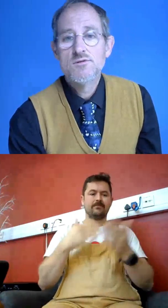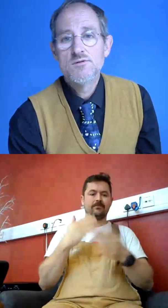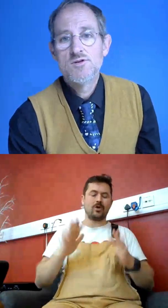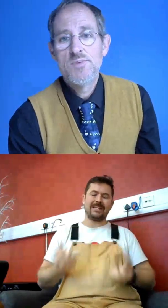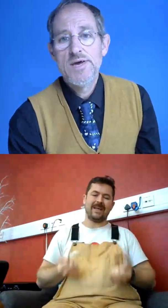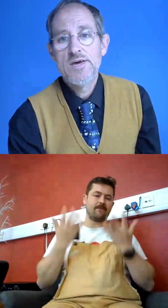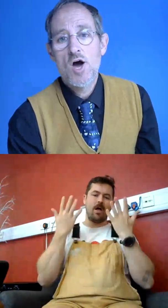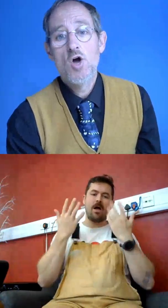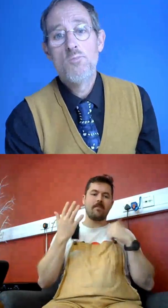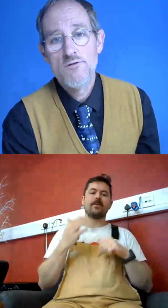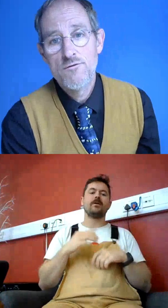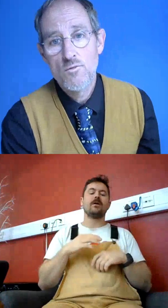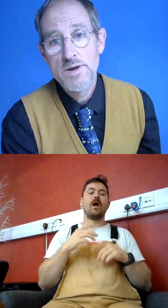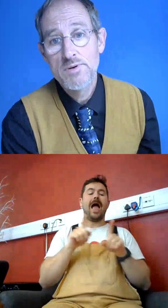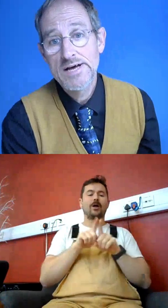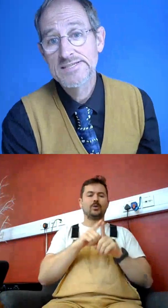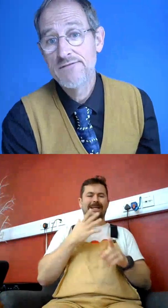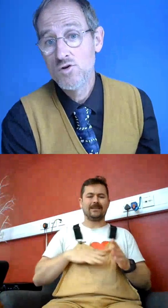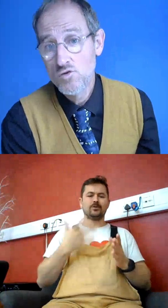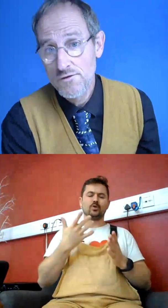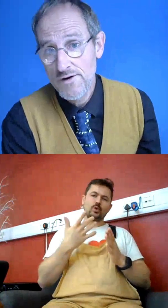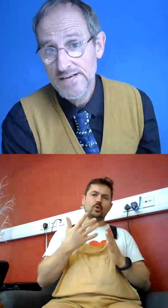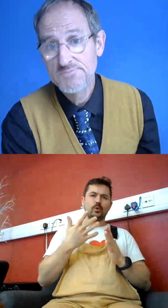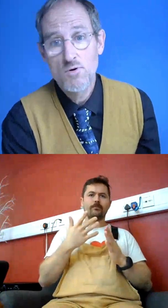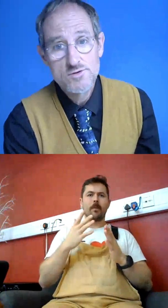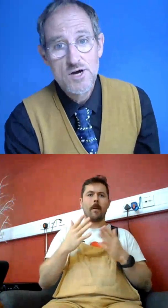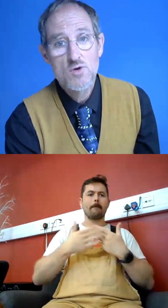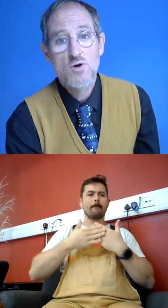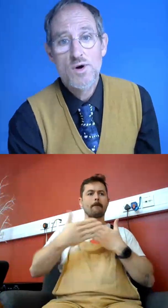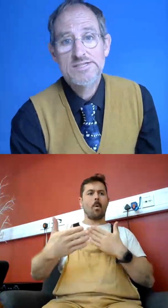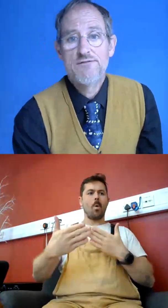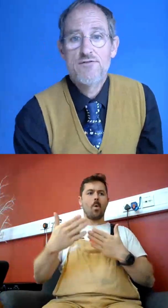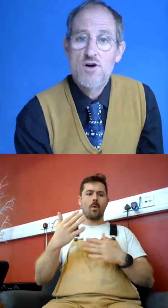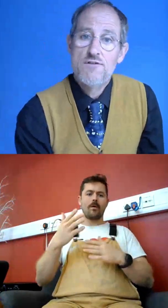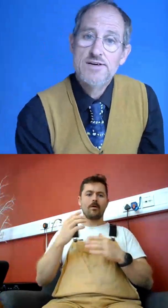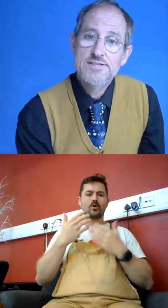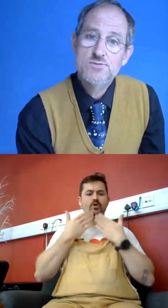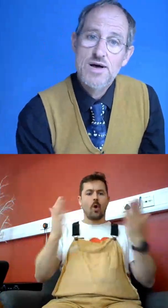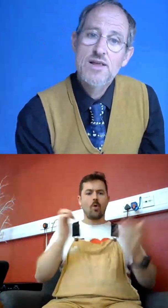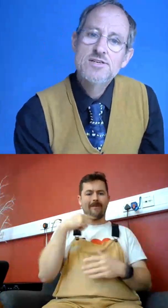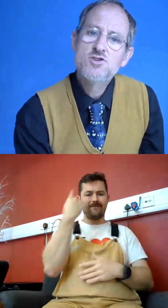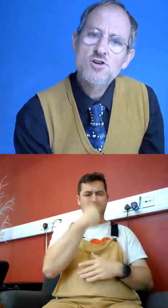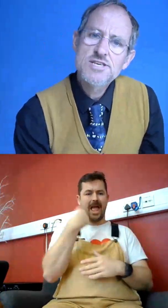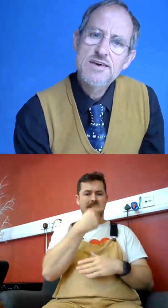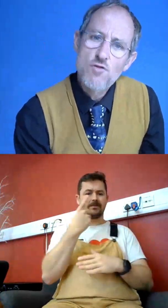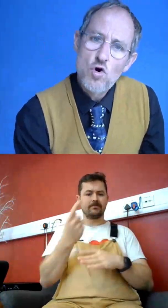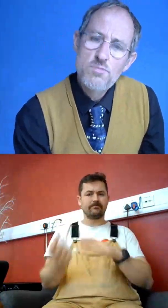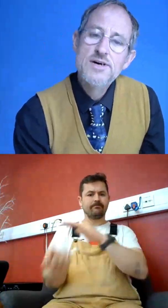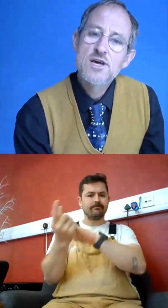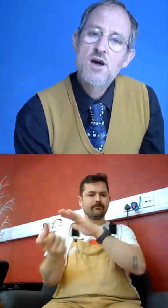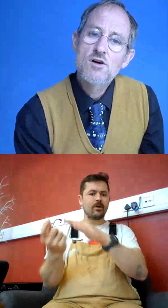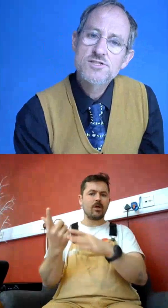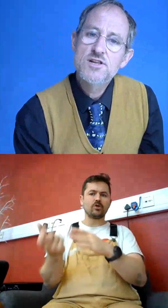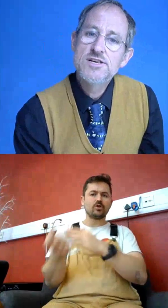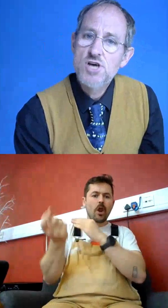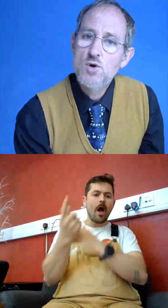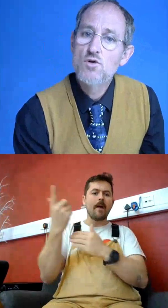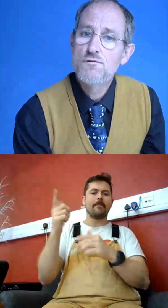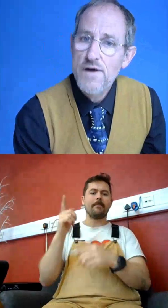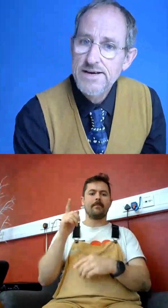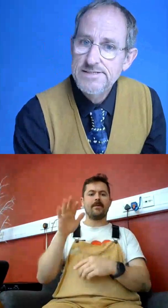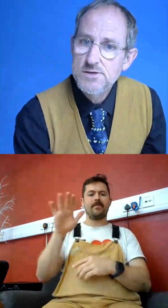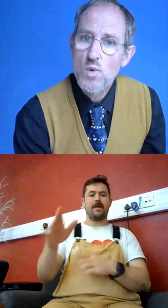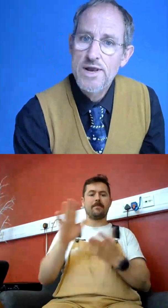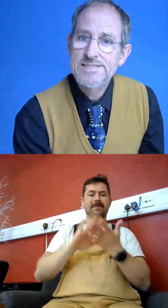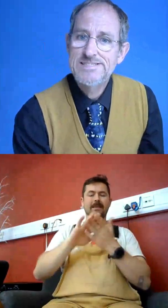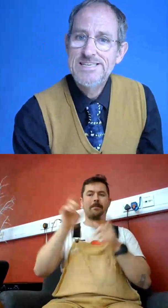also to be open for people asking for your advice, but also you asking for their advice as well. So not to give up, to constantly show